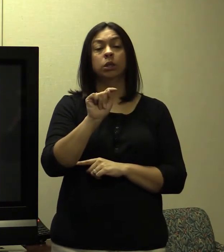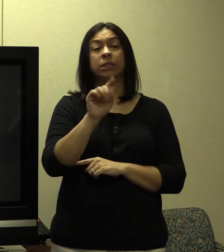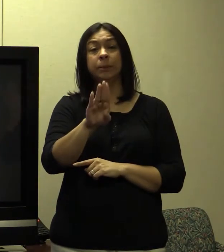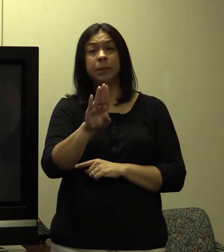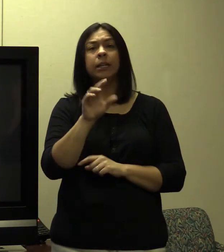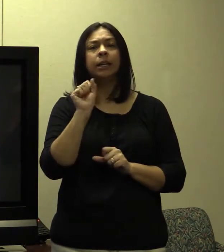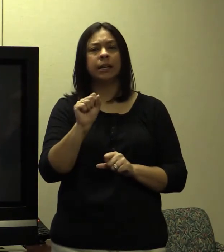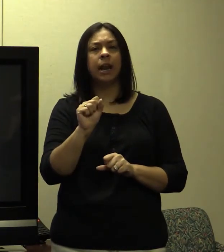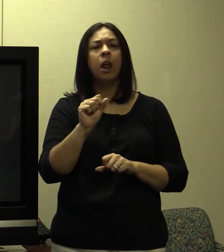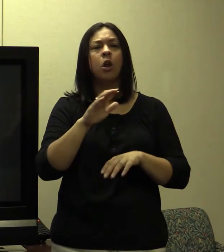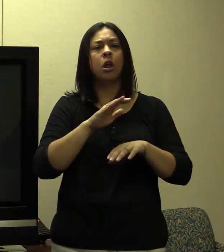on droplets through the air.